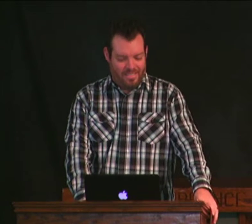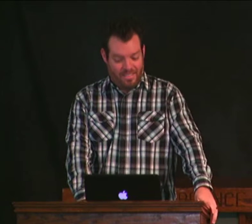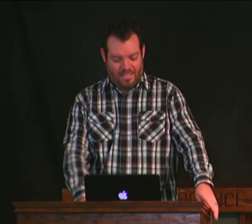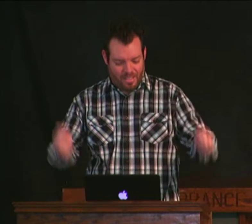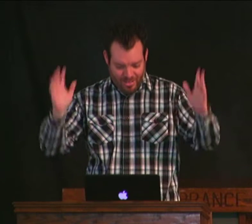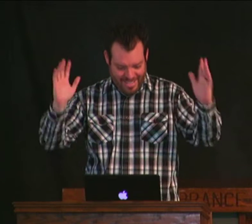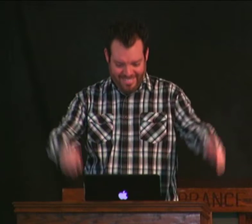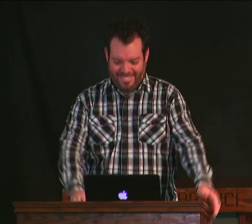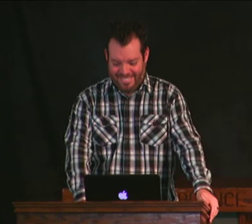Hallelujah. Okay.